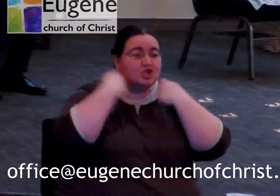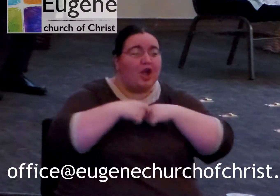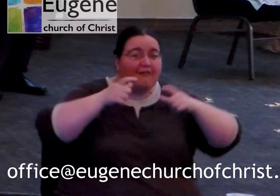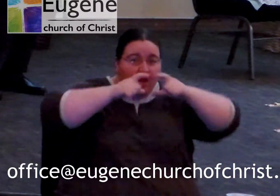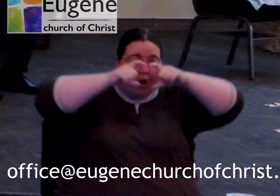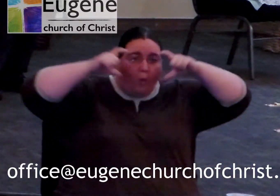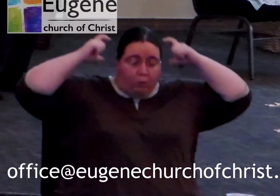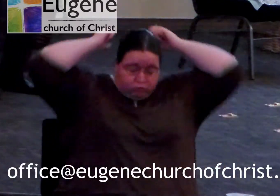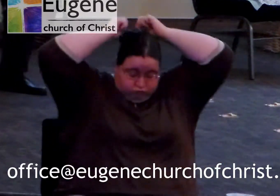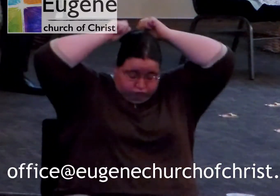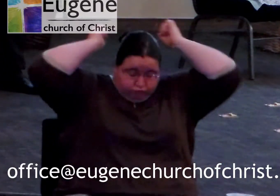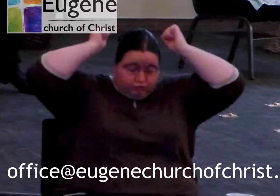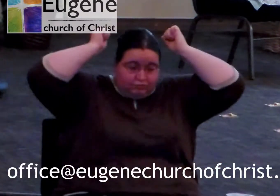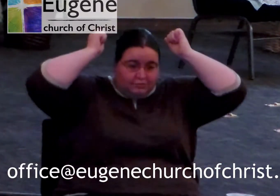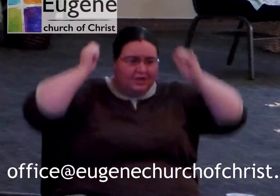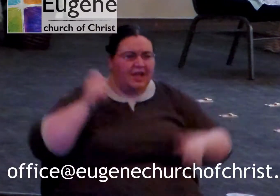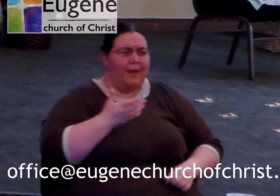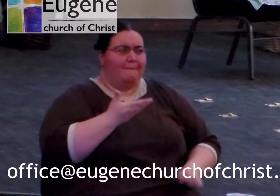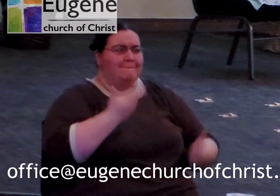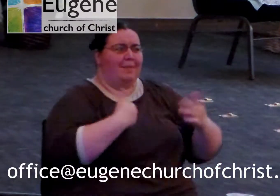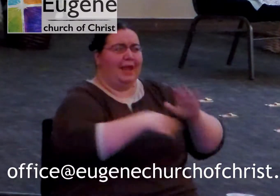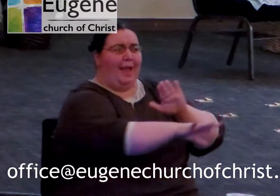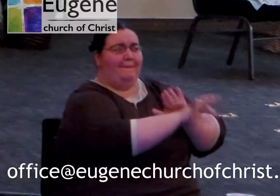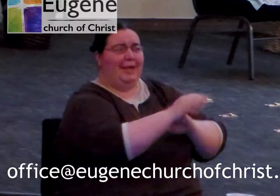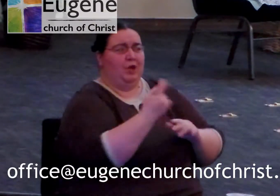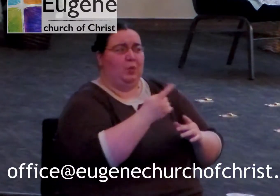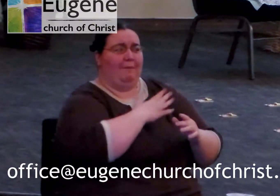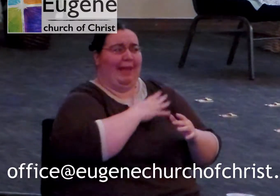Okay, so we're going to do this where you can't see.